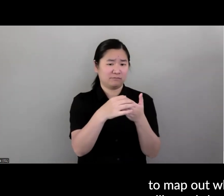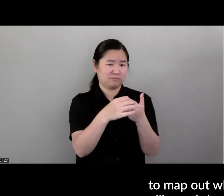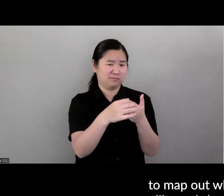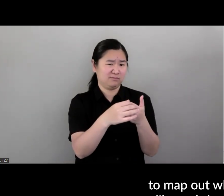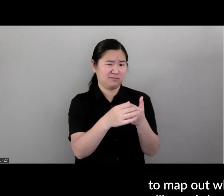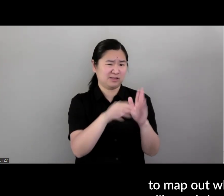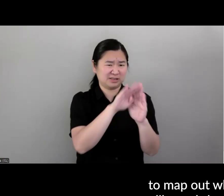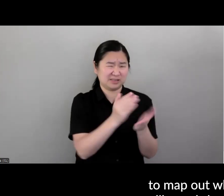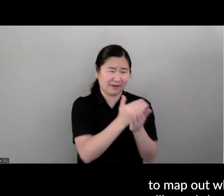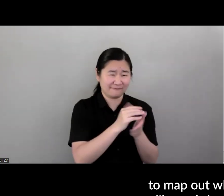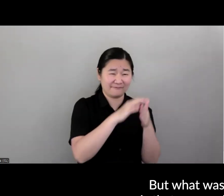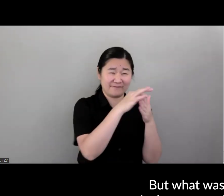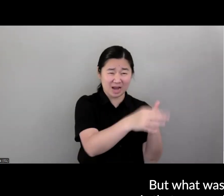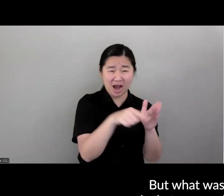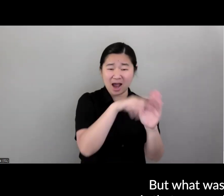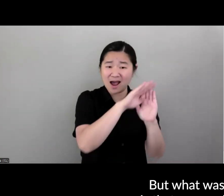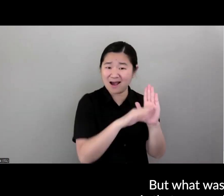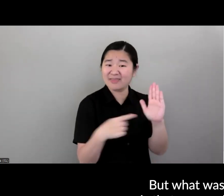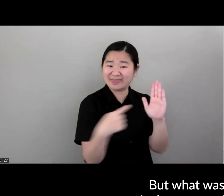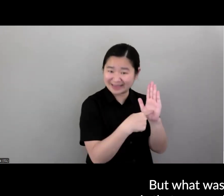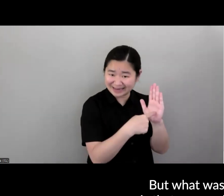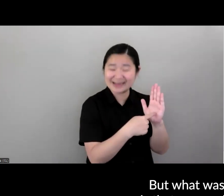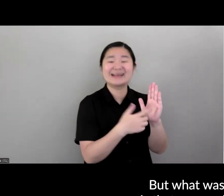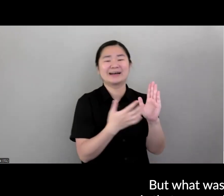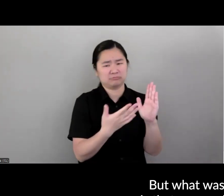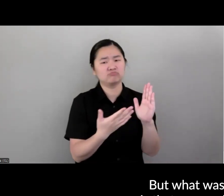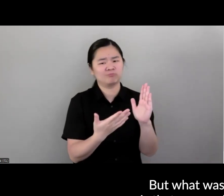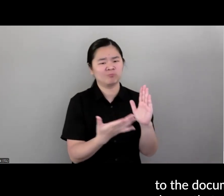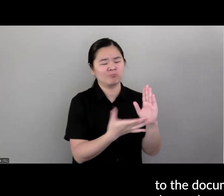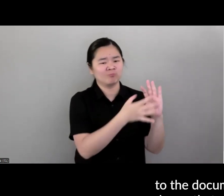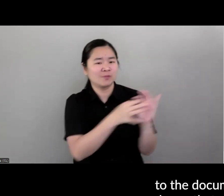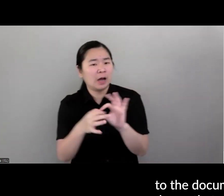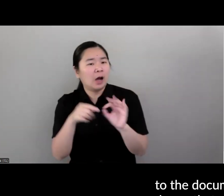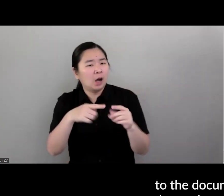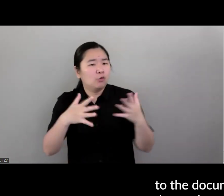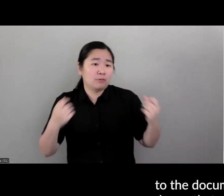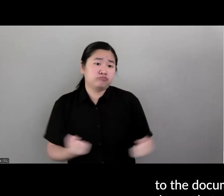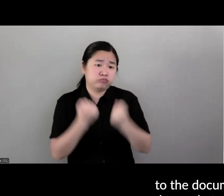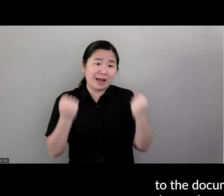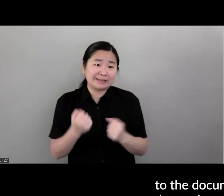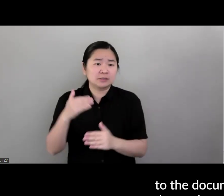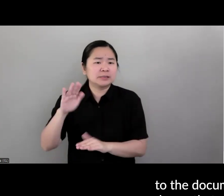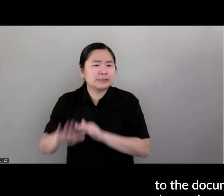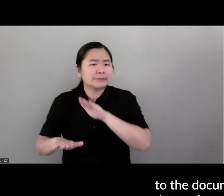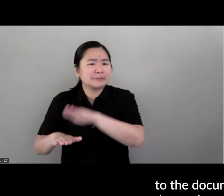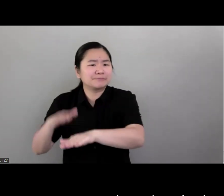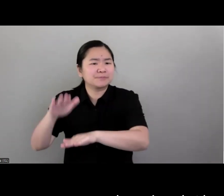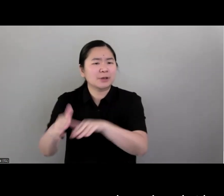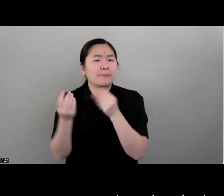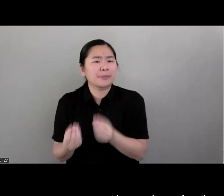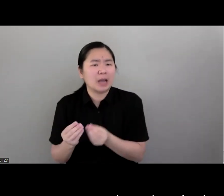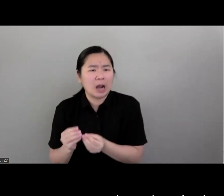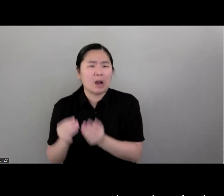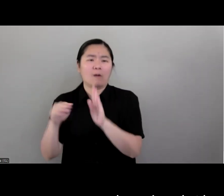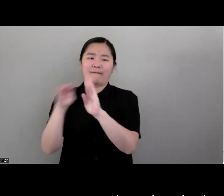looks like and should look like. But what was really critical is that we needed to bring life to the document, and we know that people learn by